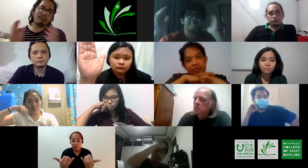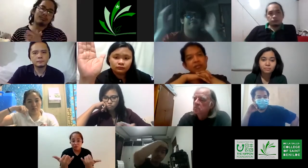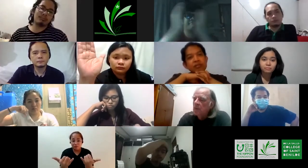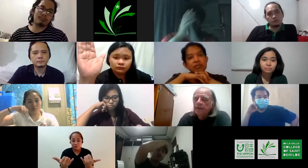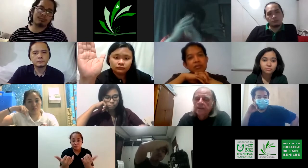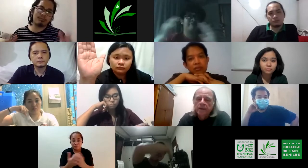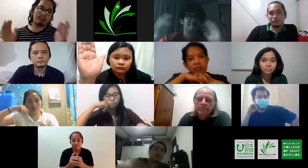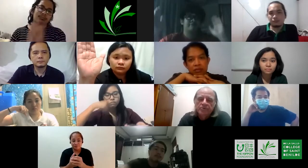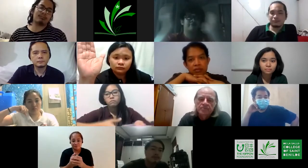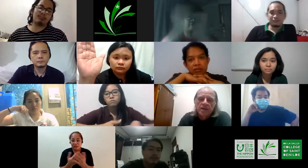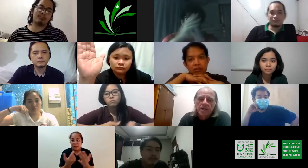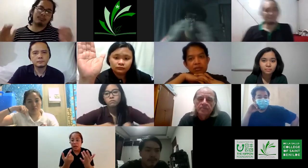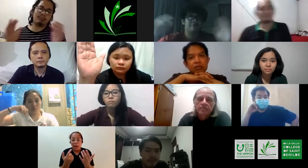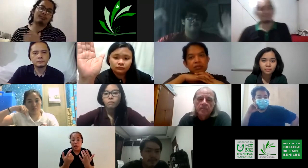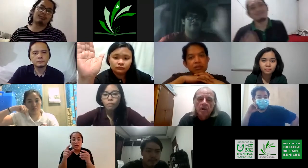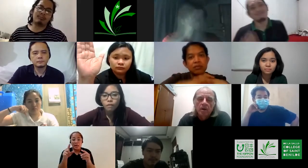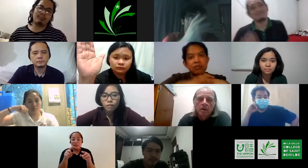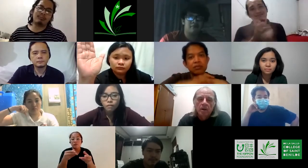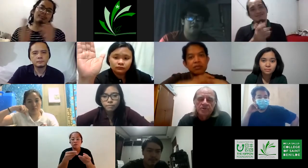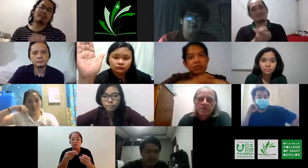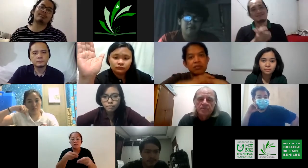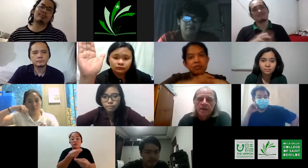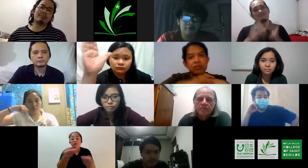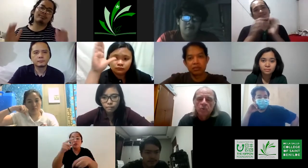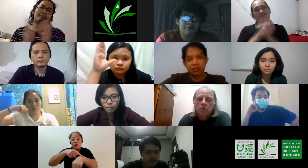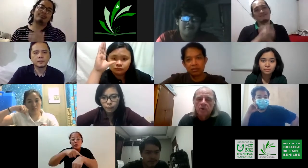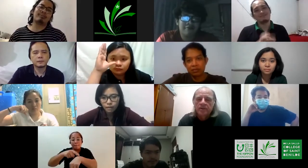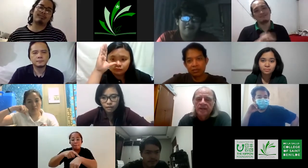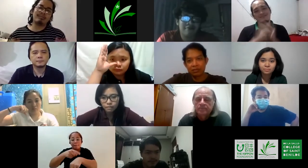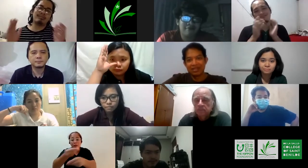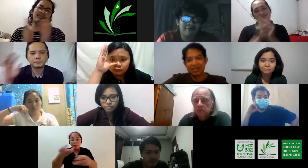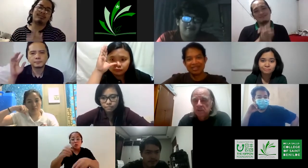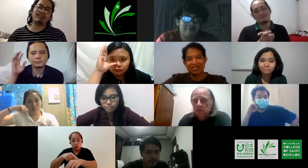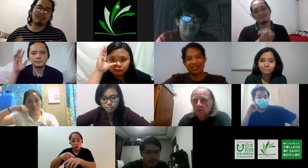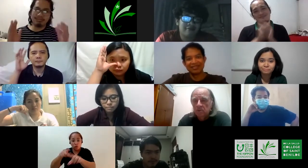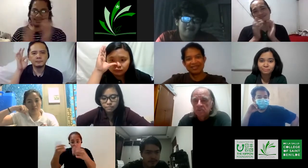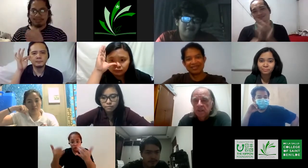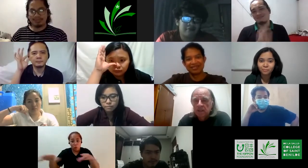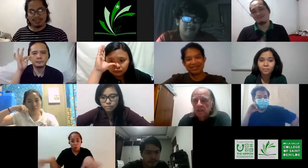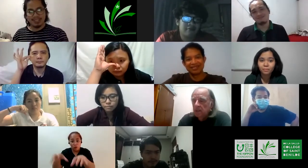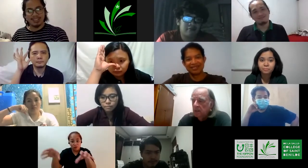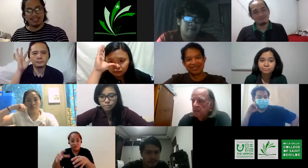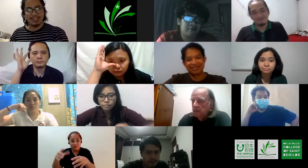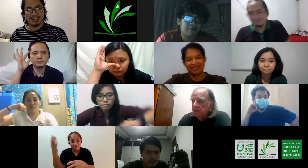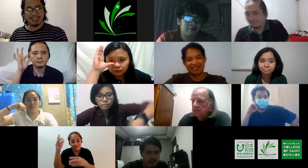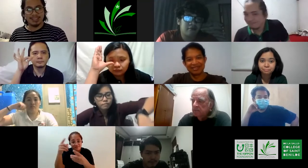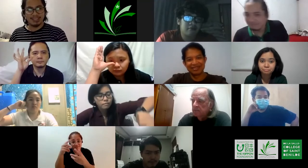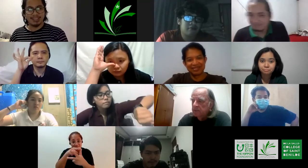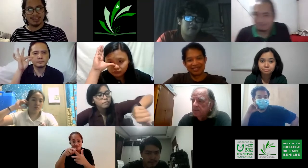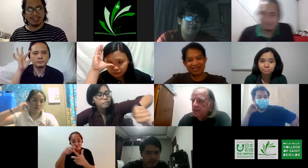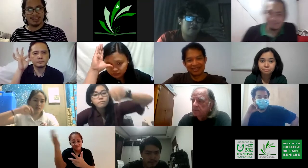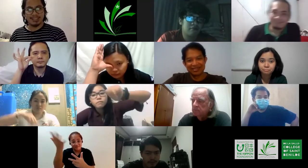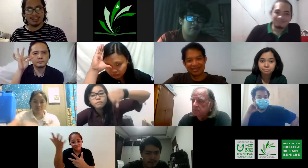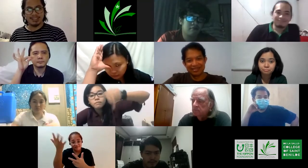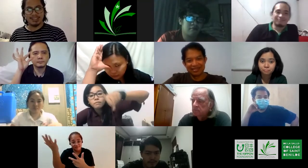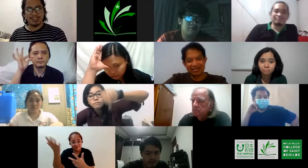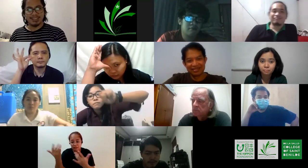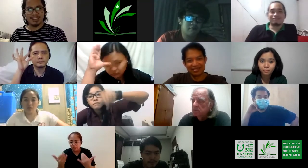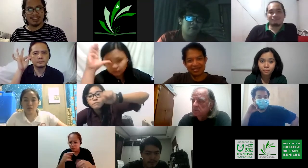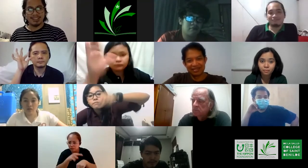I can give you some time, all of you some time to work on that. So it's about, we